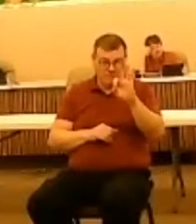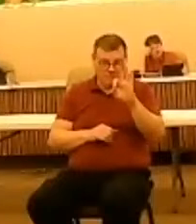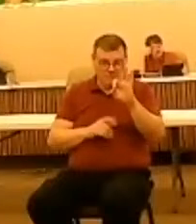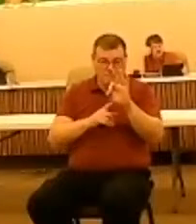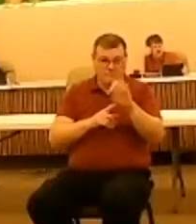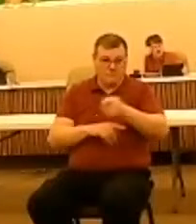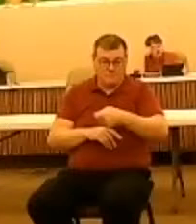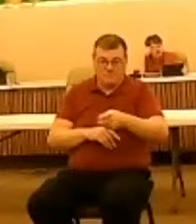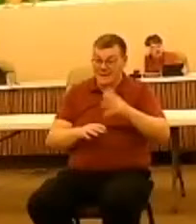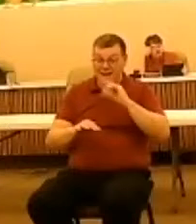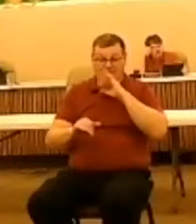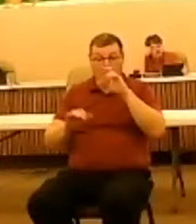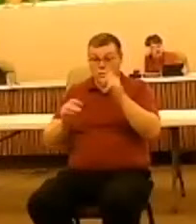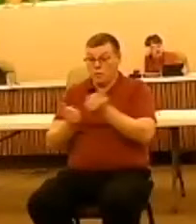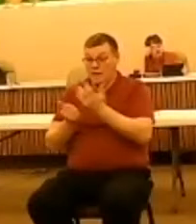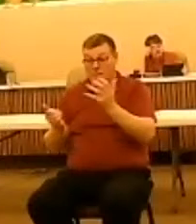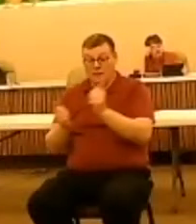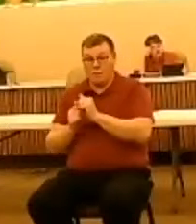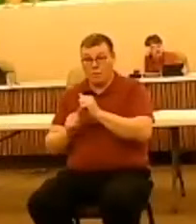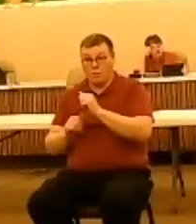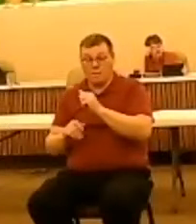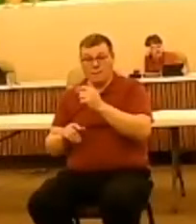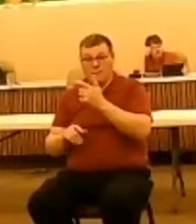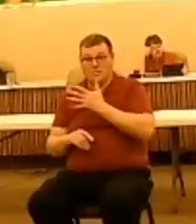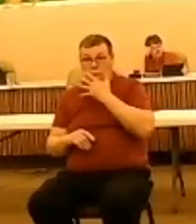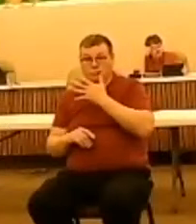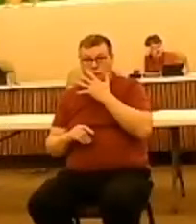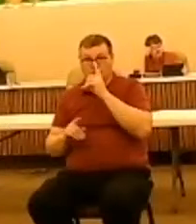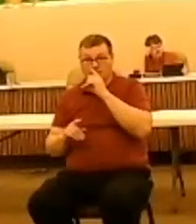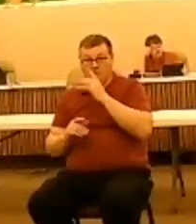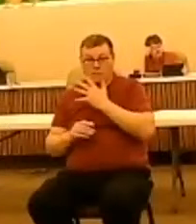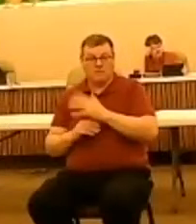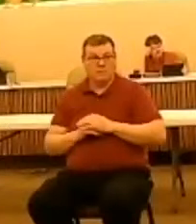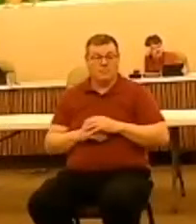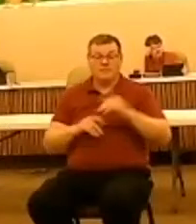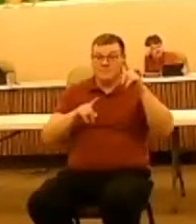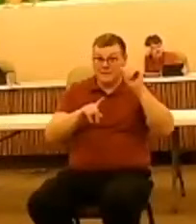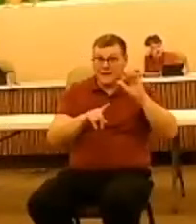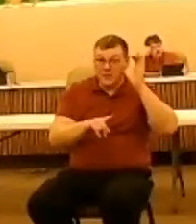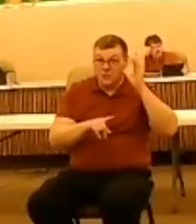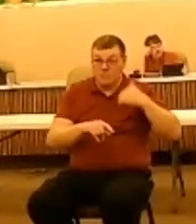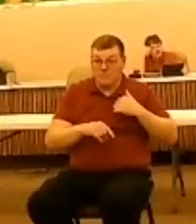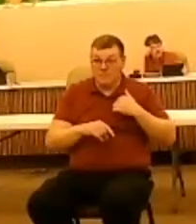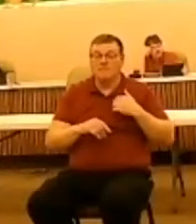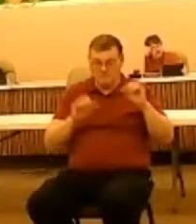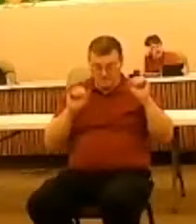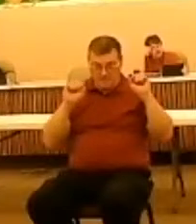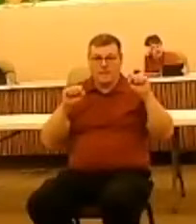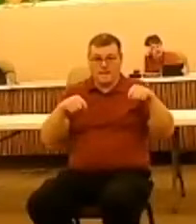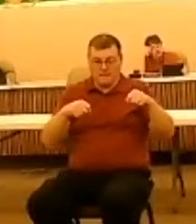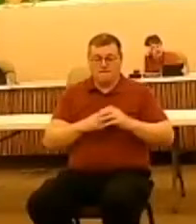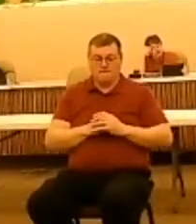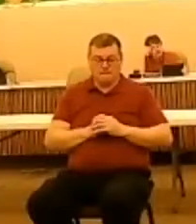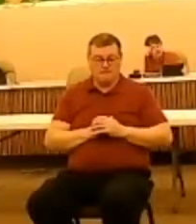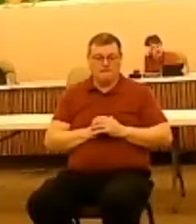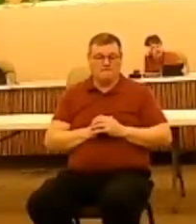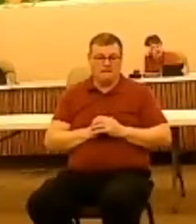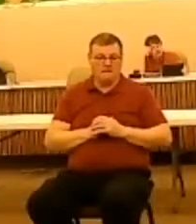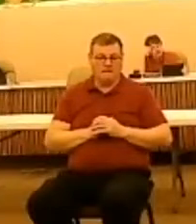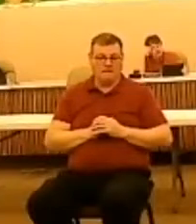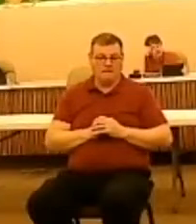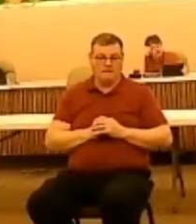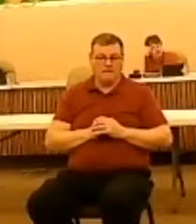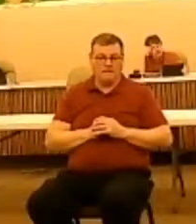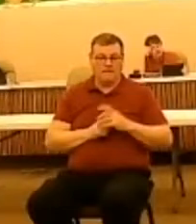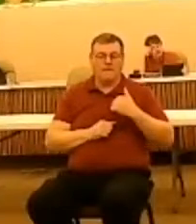not doing anything else with the artificial turf. Steve, can you hear me? I can. Okay. Yeah, so we